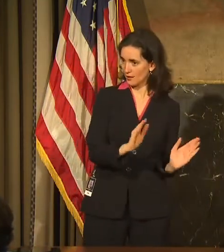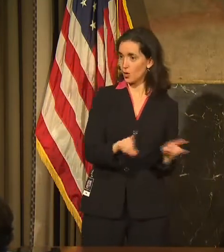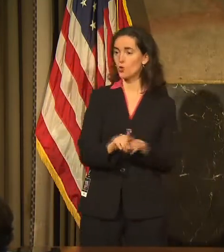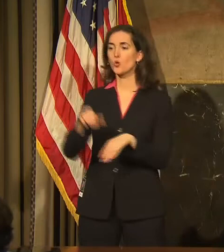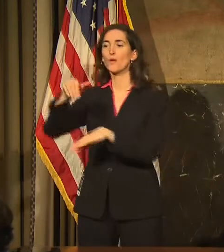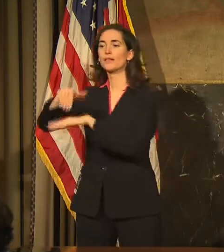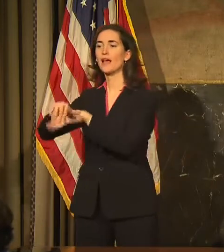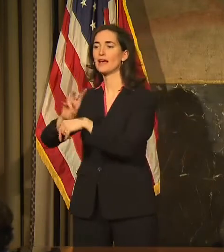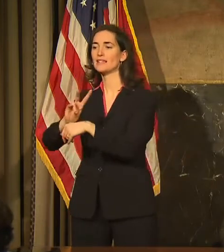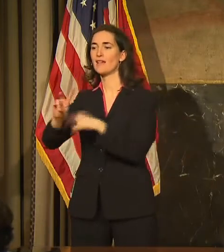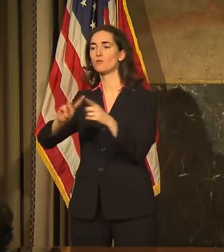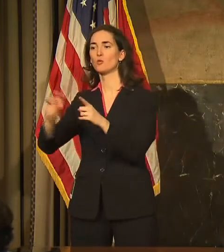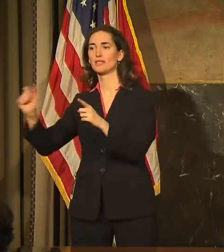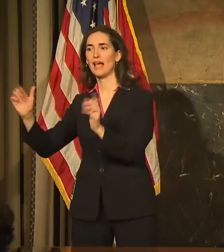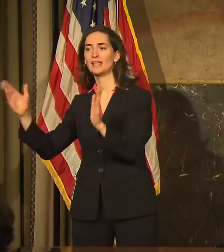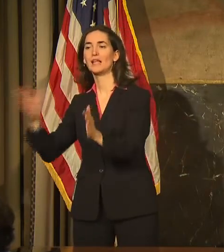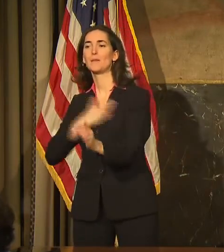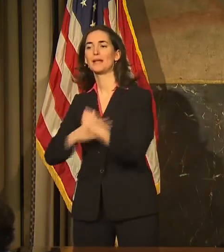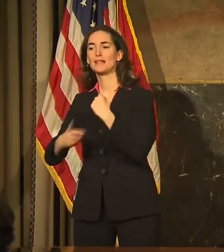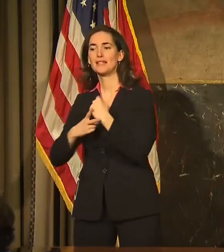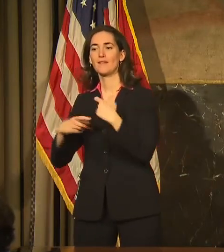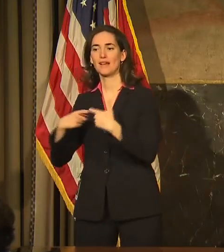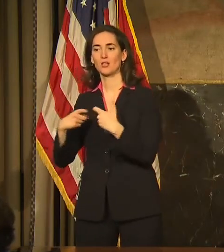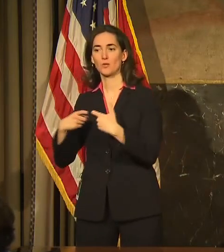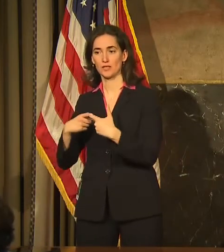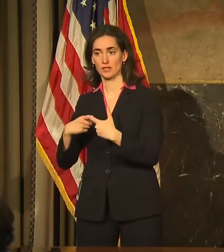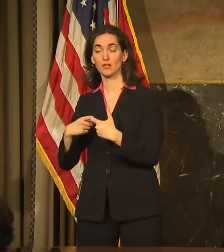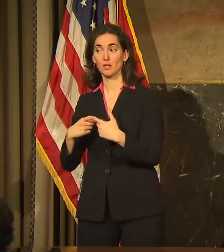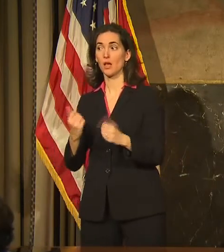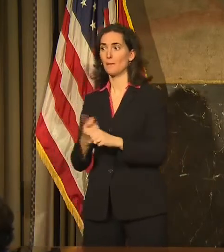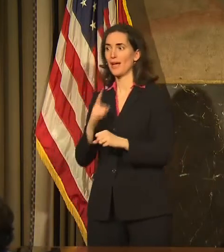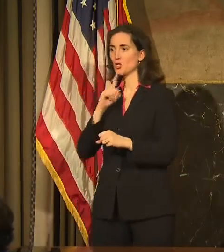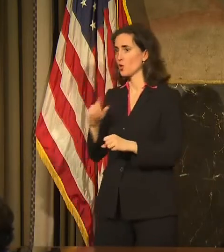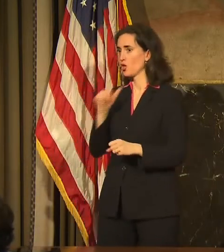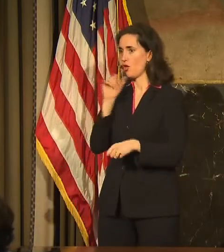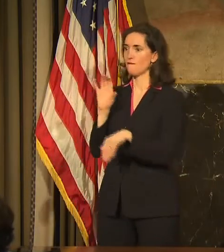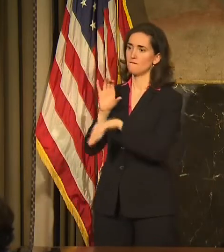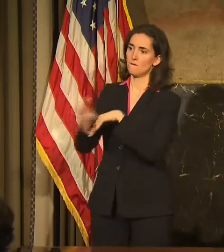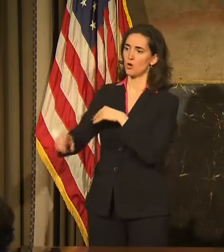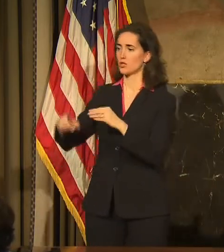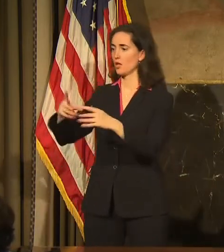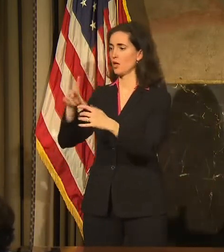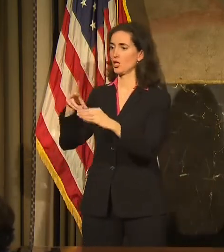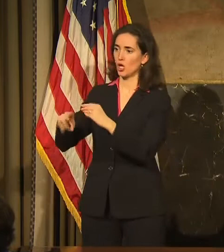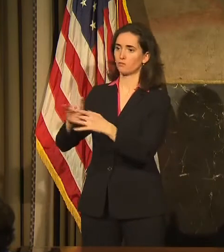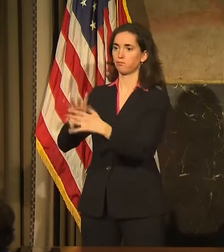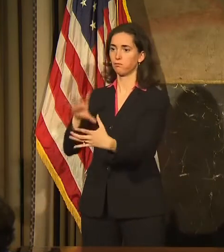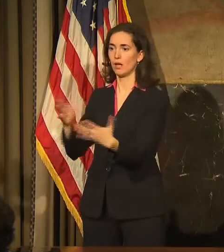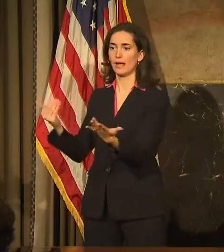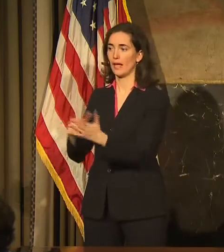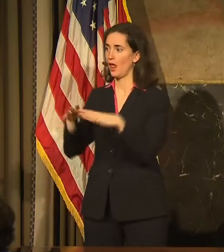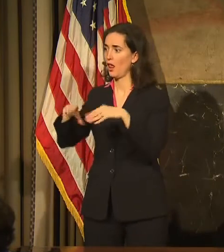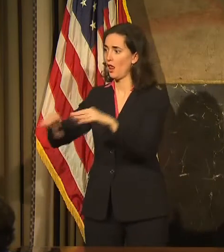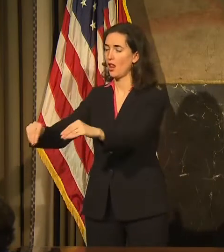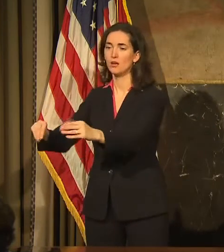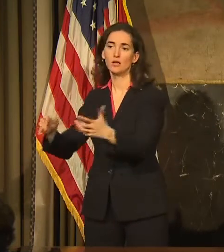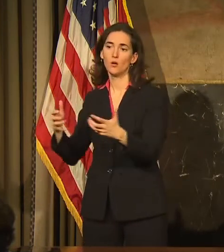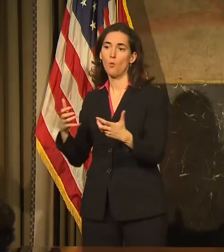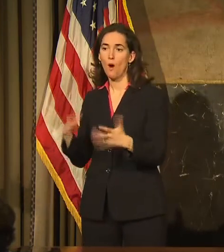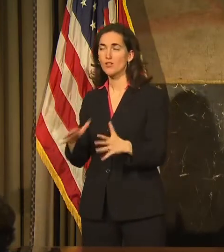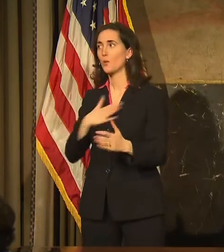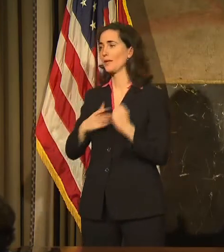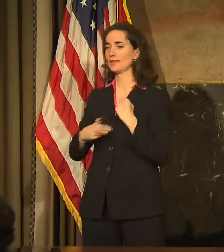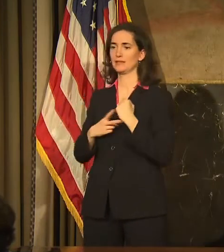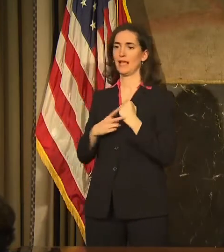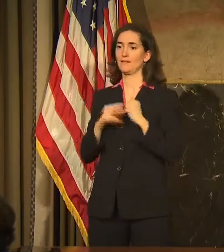the evening, to minimize the likelihood that may happen again. So, and as you know, if you're following the news